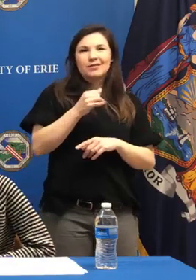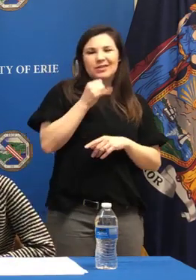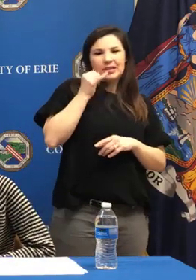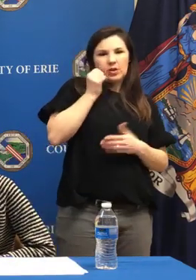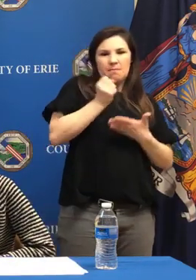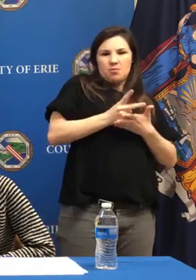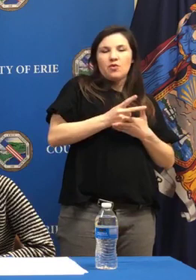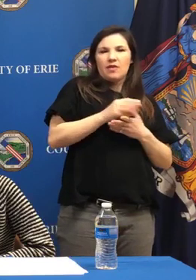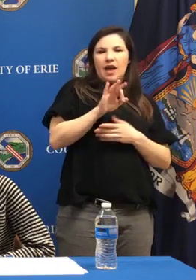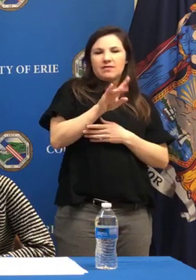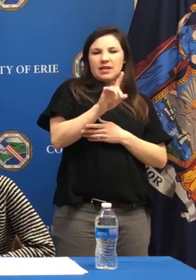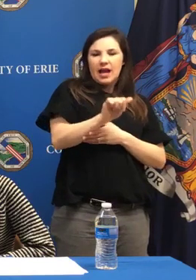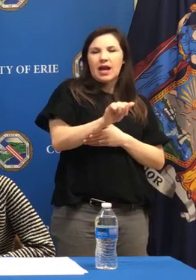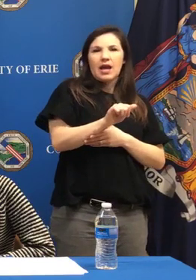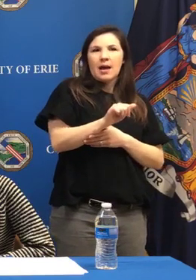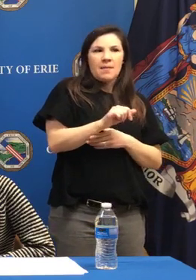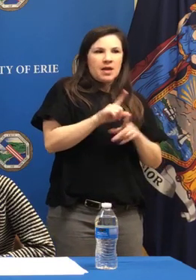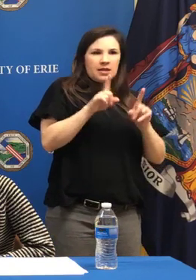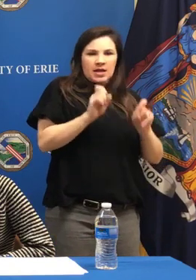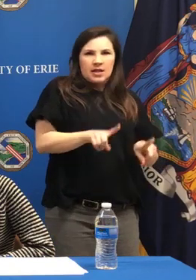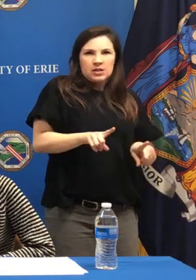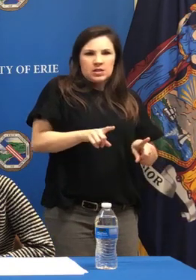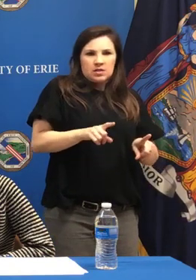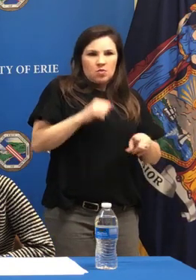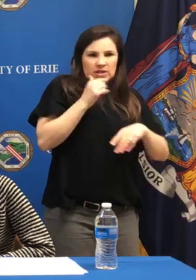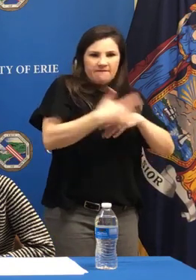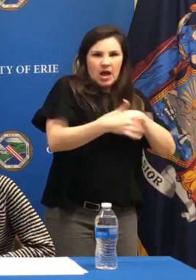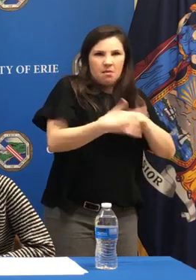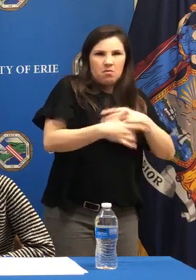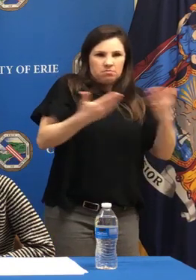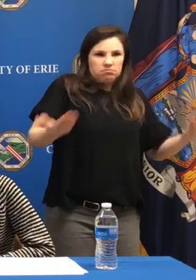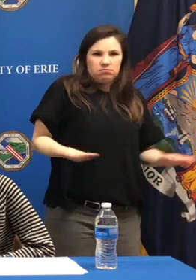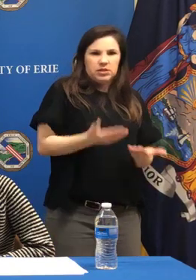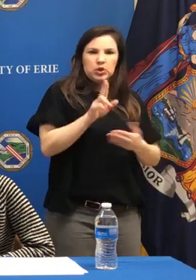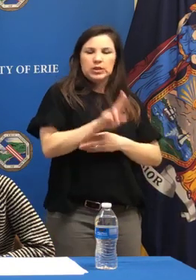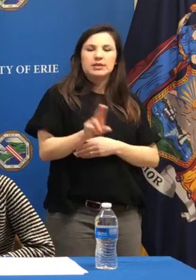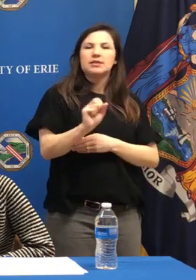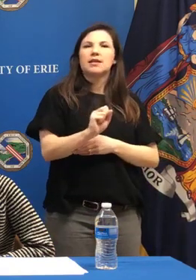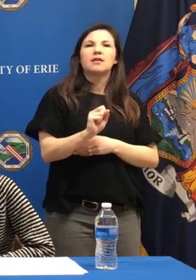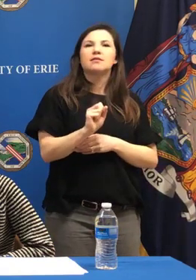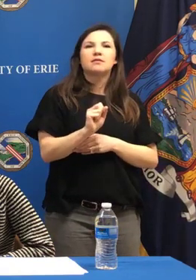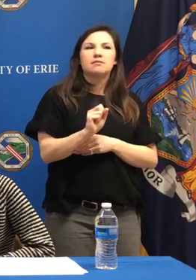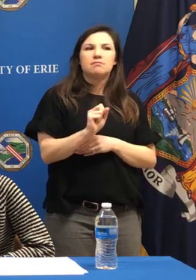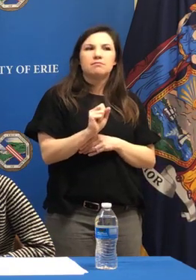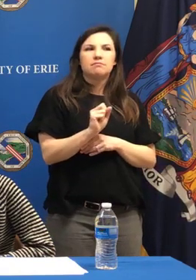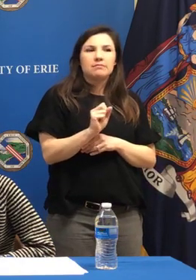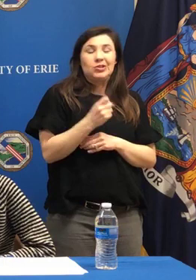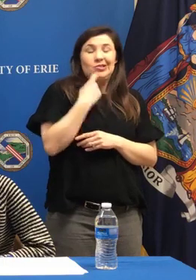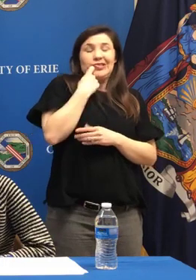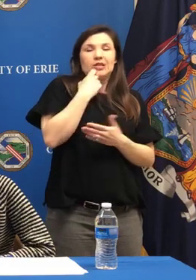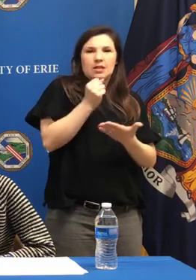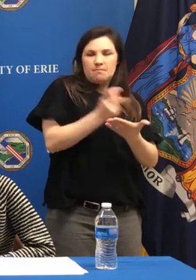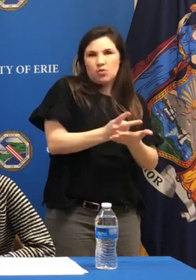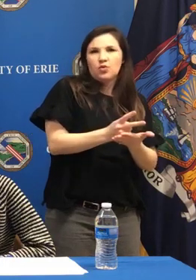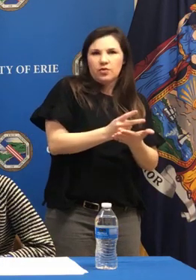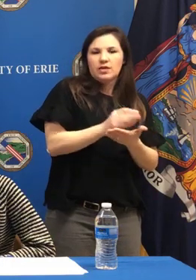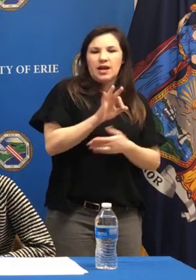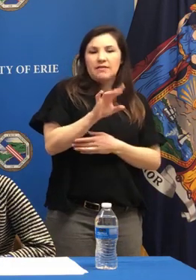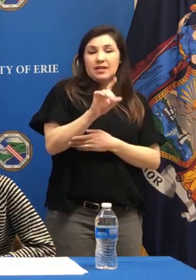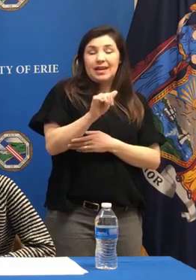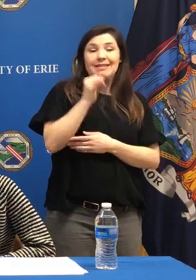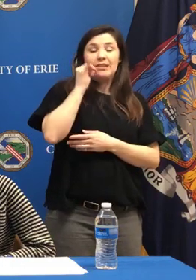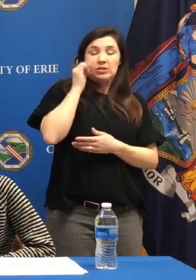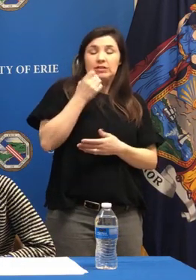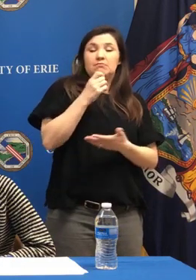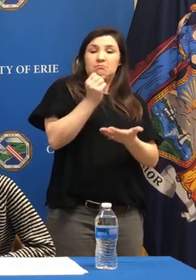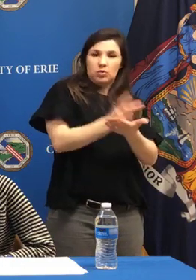FDA. I mean, this test didn't even exist in the U.S. as a viable test and was just approved by the FDA